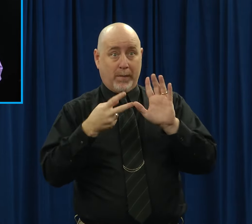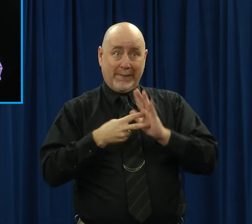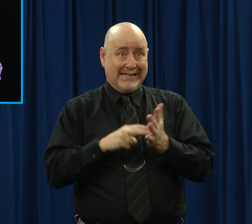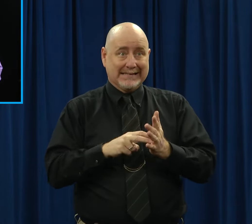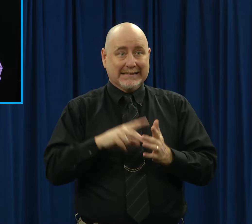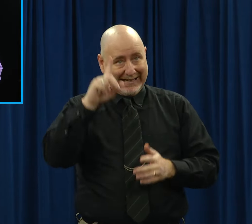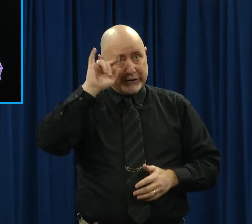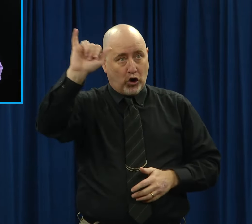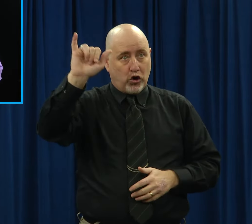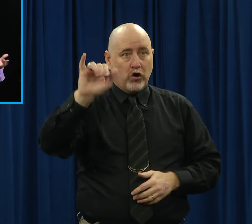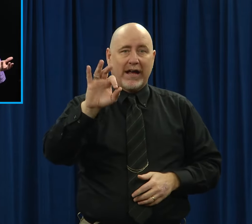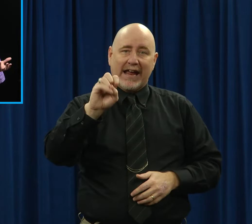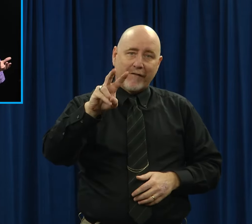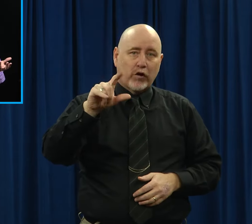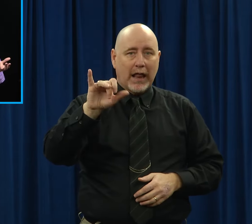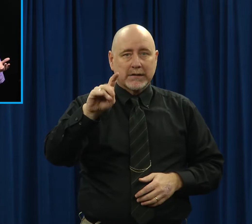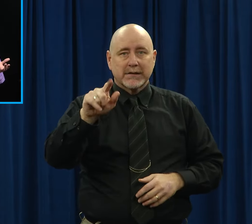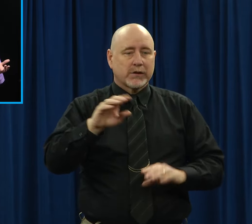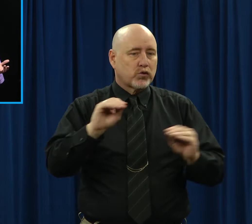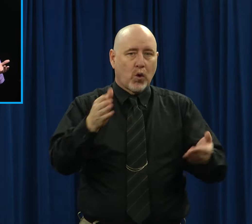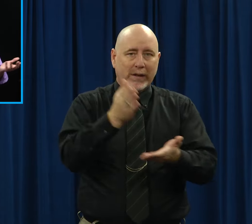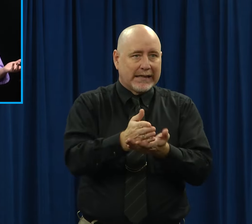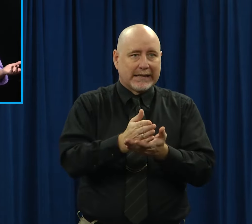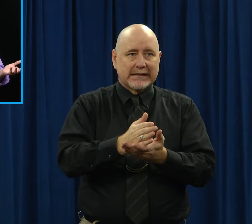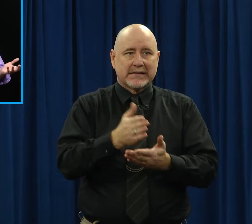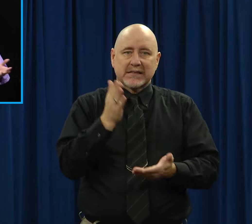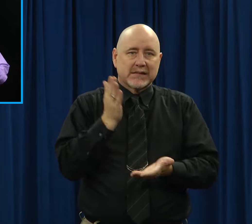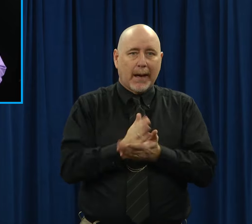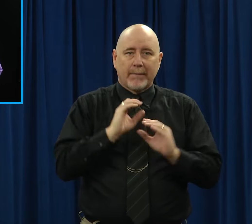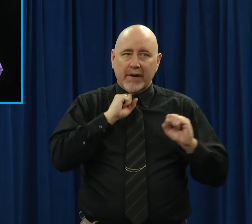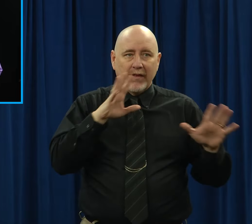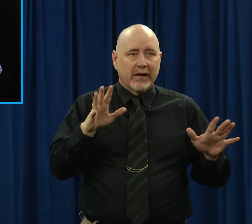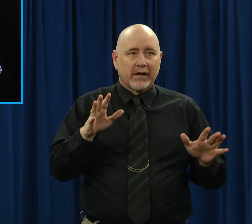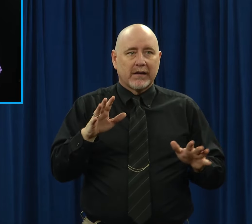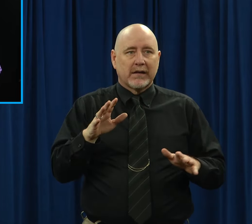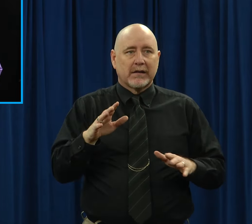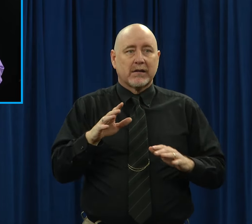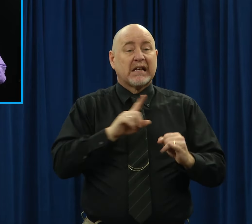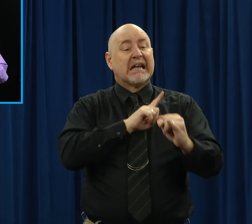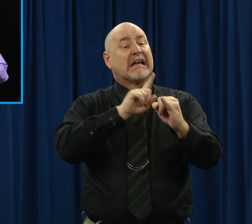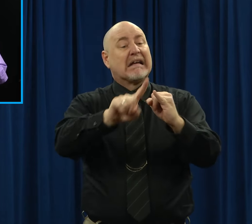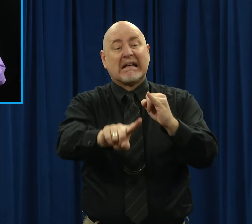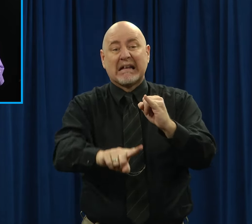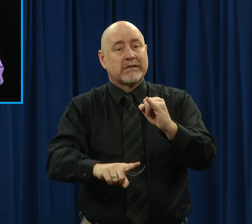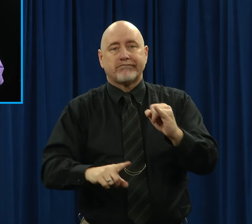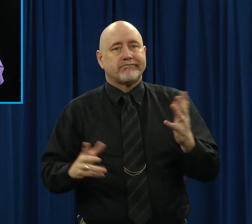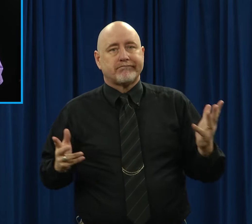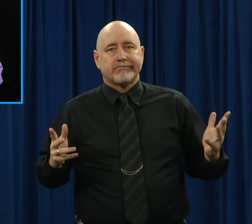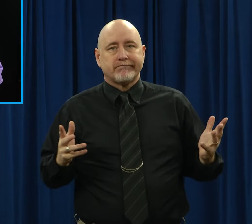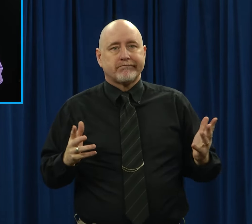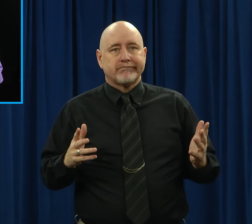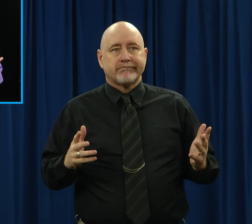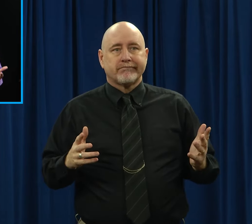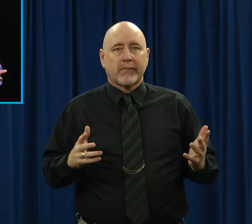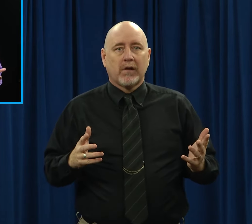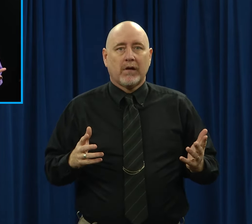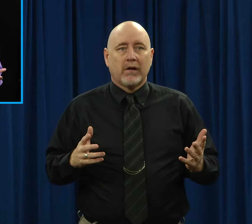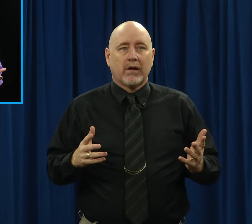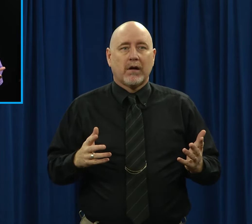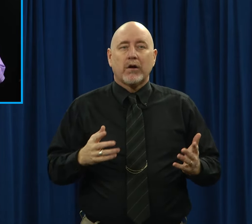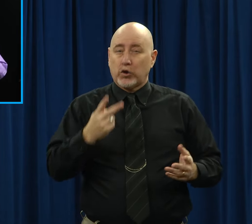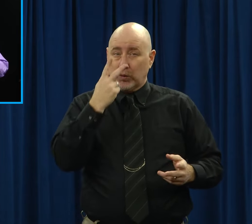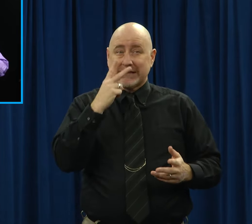eternal means eternal, everlasting, without end, never to cease, indeterminate as to